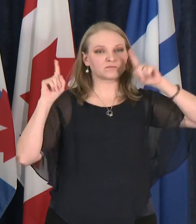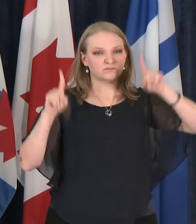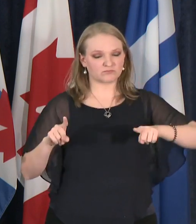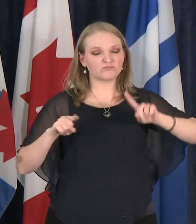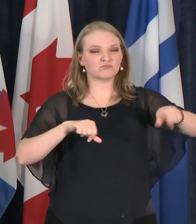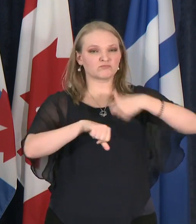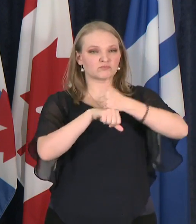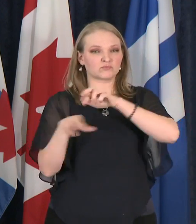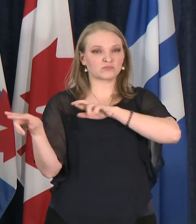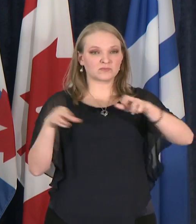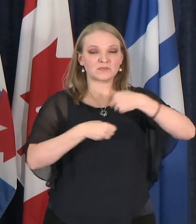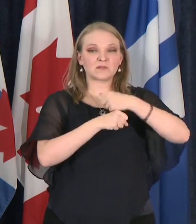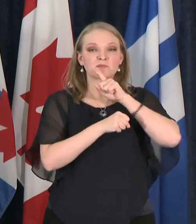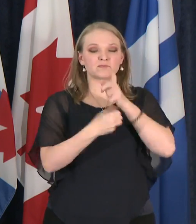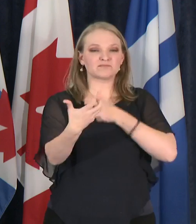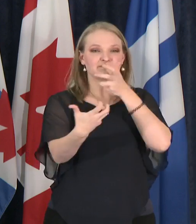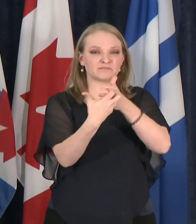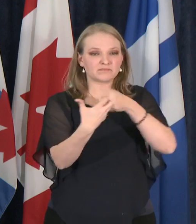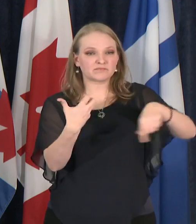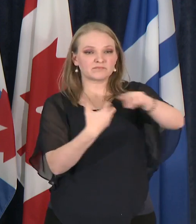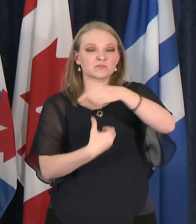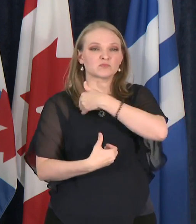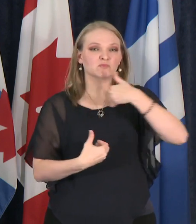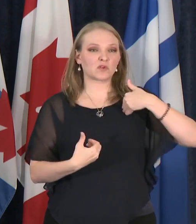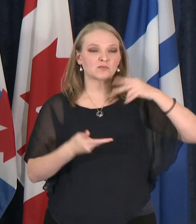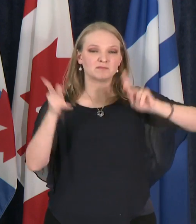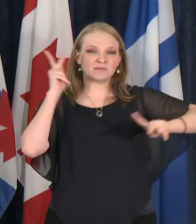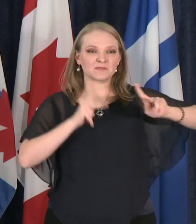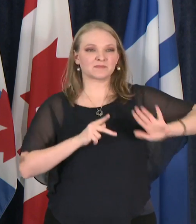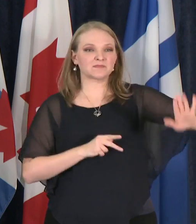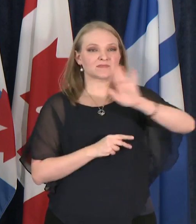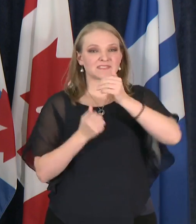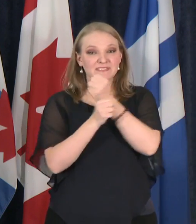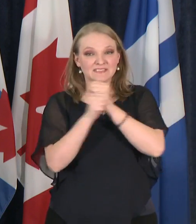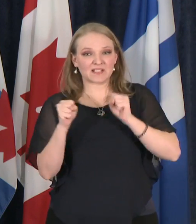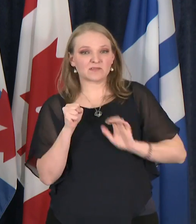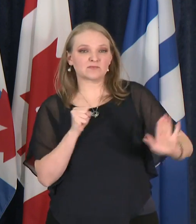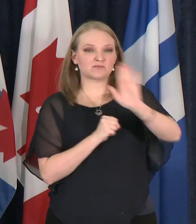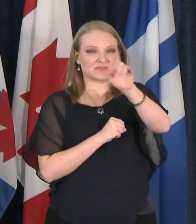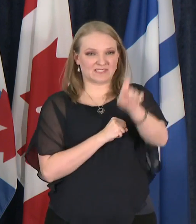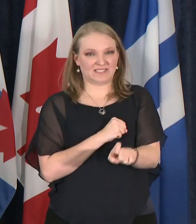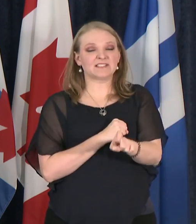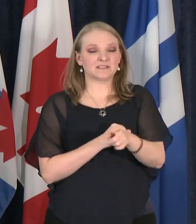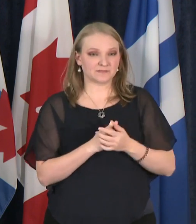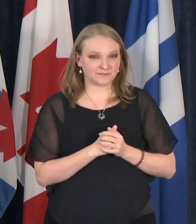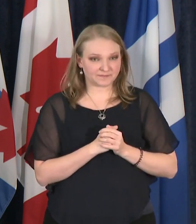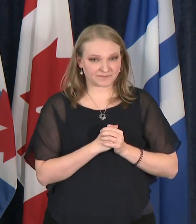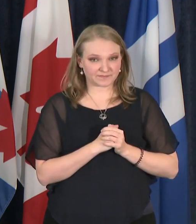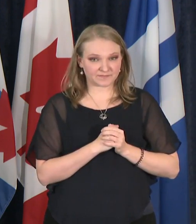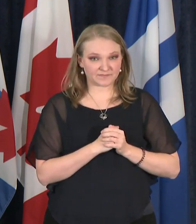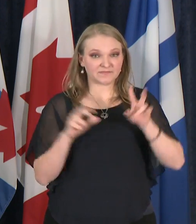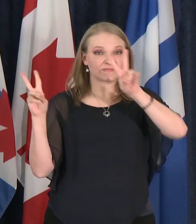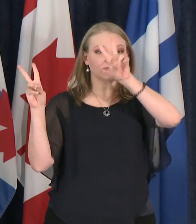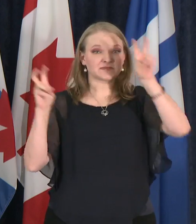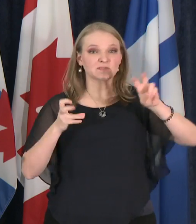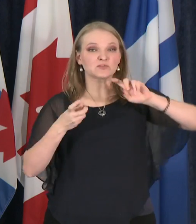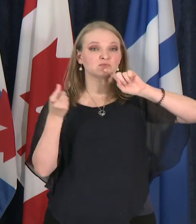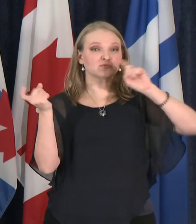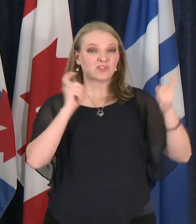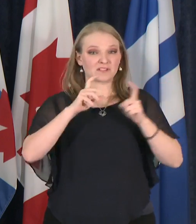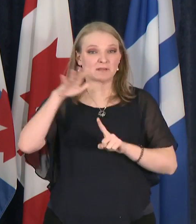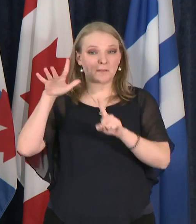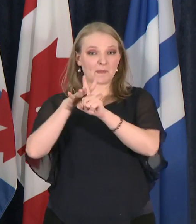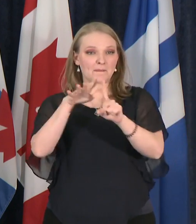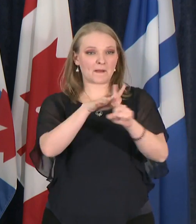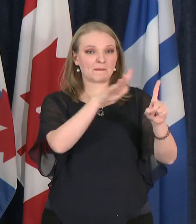safety and needs of Torontonians remain our top priority. As issues and changes arise, they are